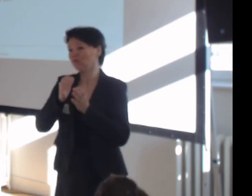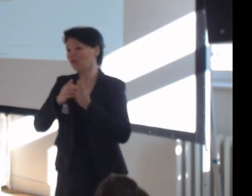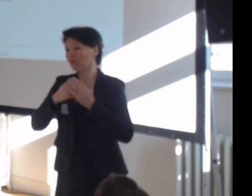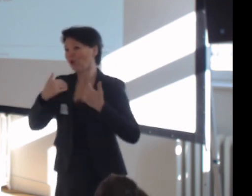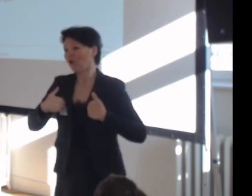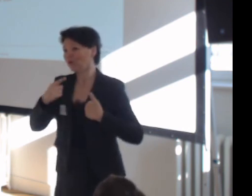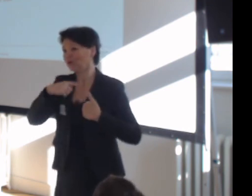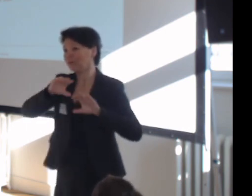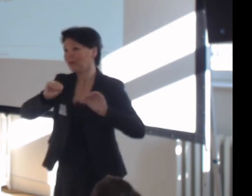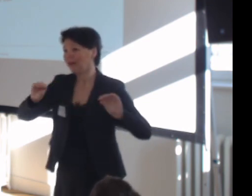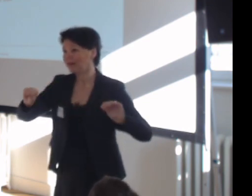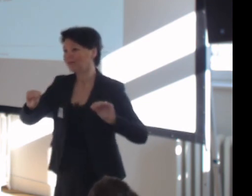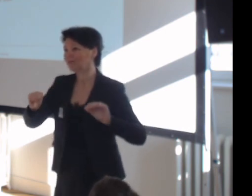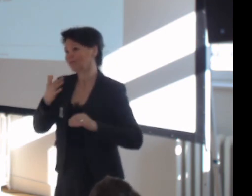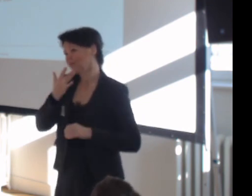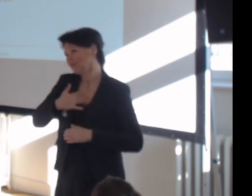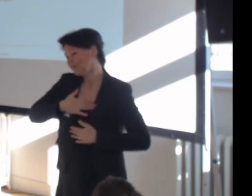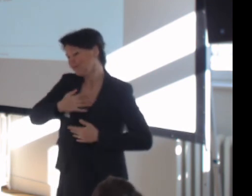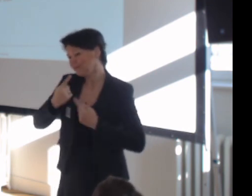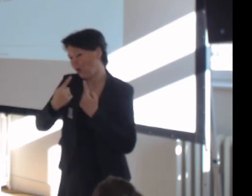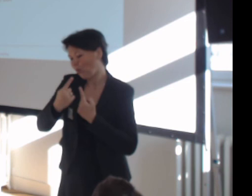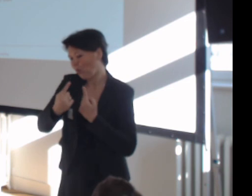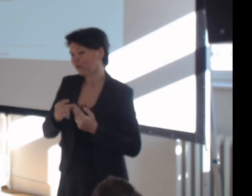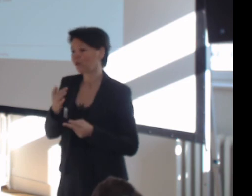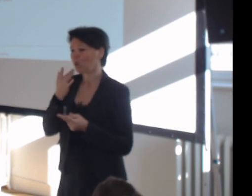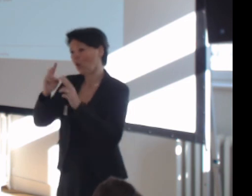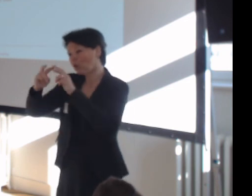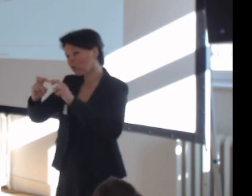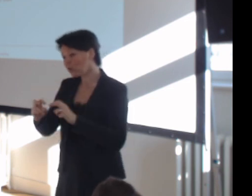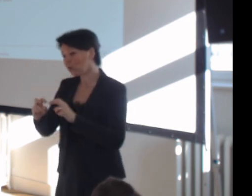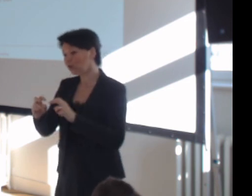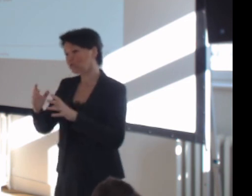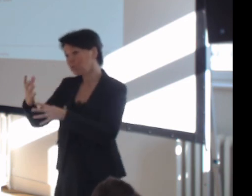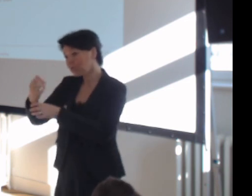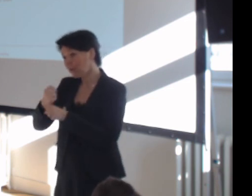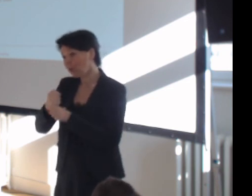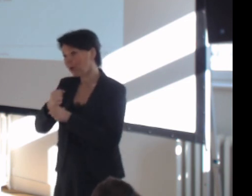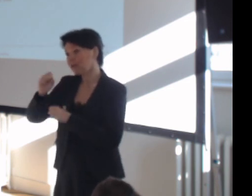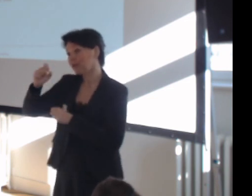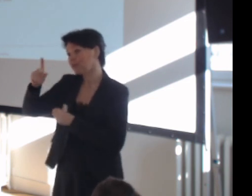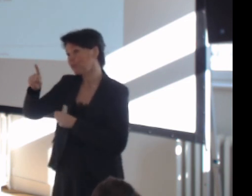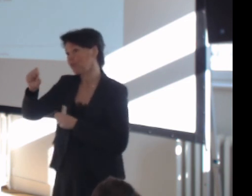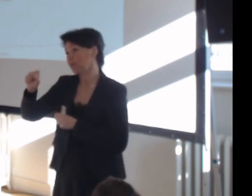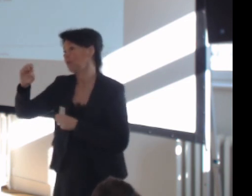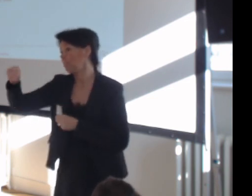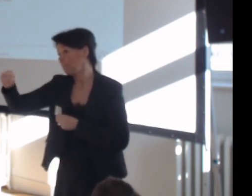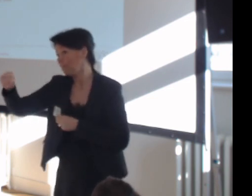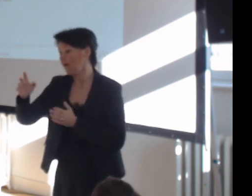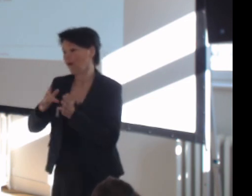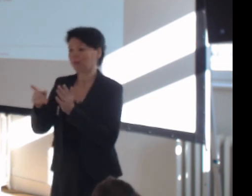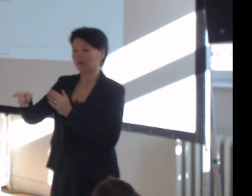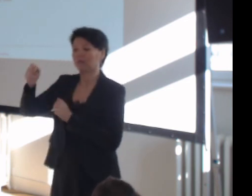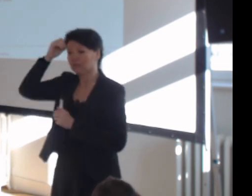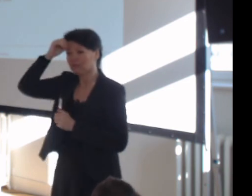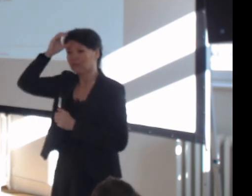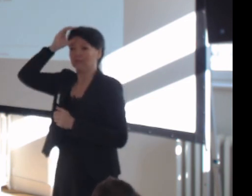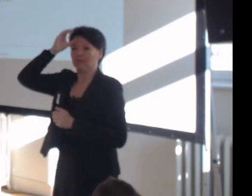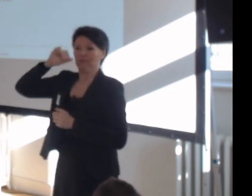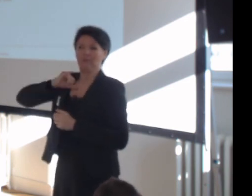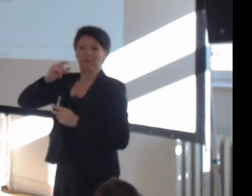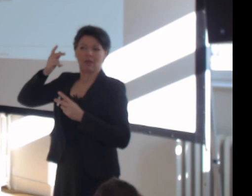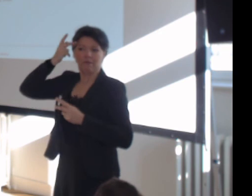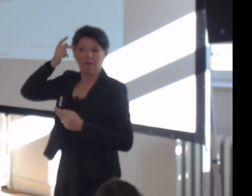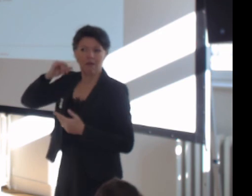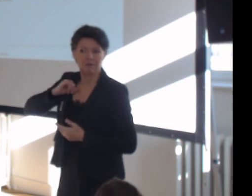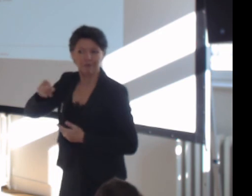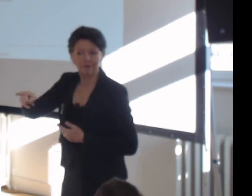We have to do that. We'd like to investigate the possibilities with the cooperation with SPSM, since they have so much more experience and